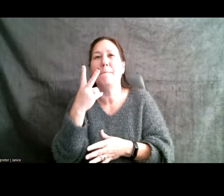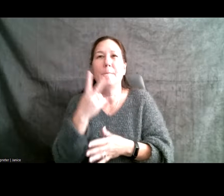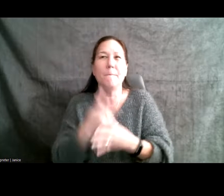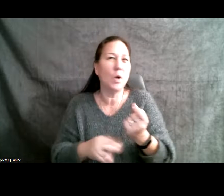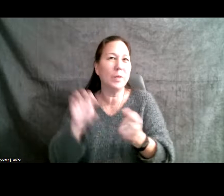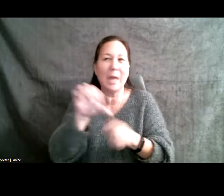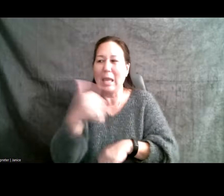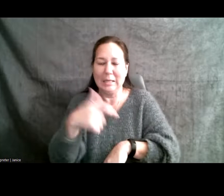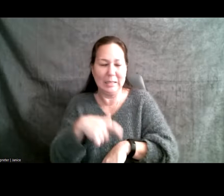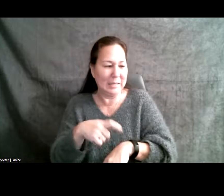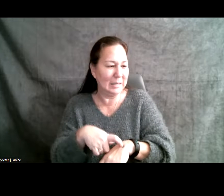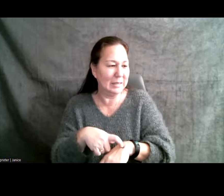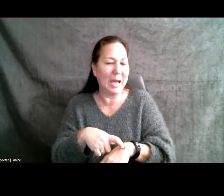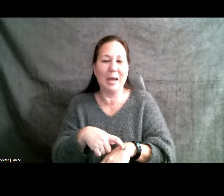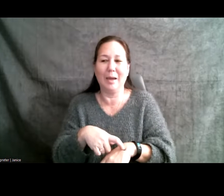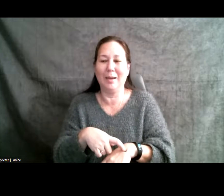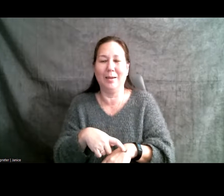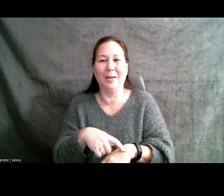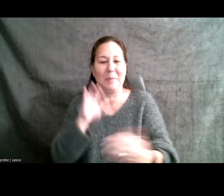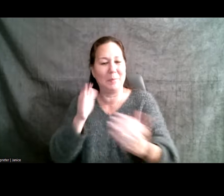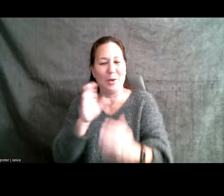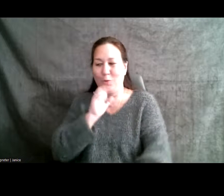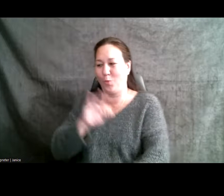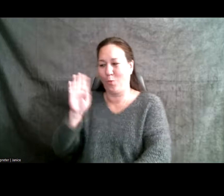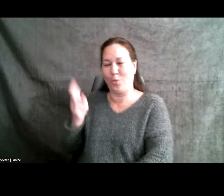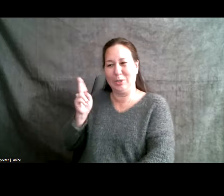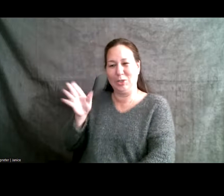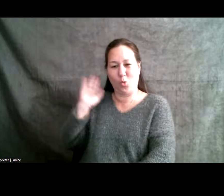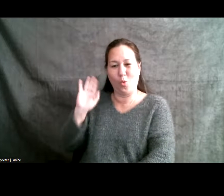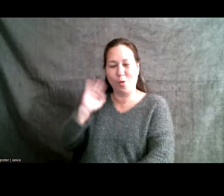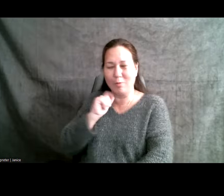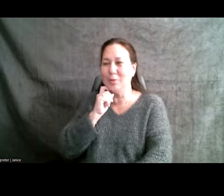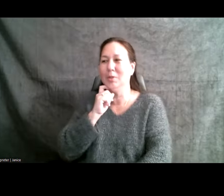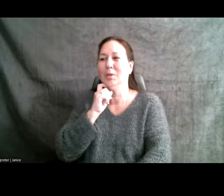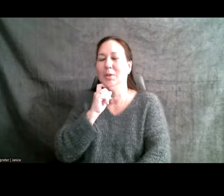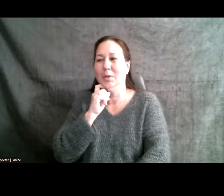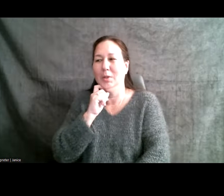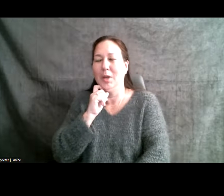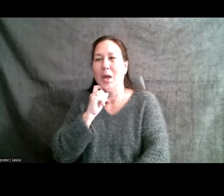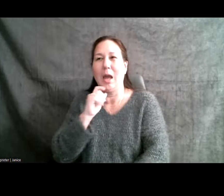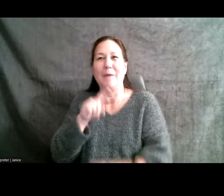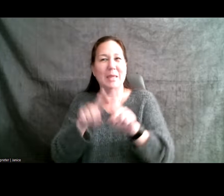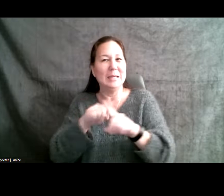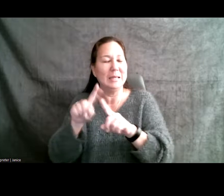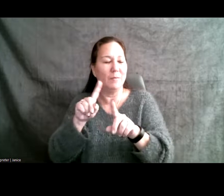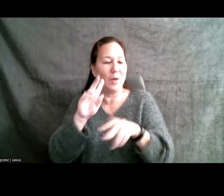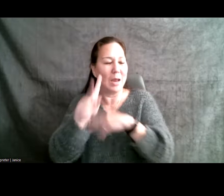and also historical, and also the overlapping cumulative impacts of different types of, you